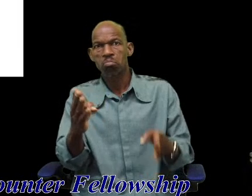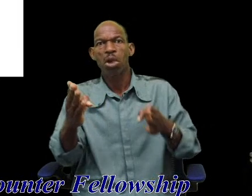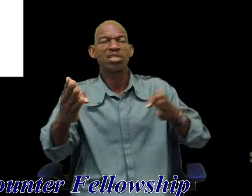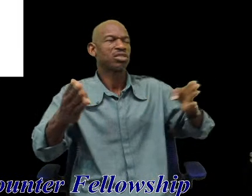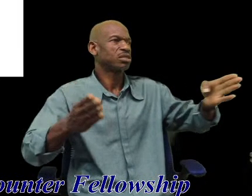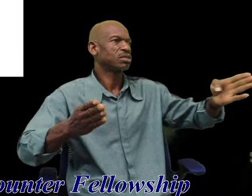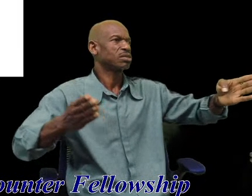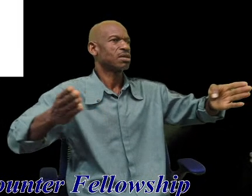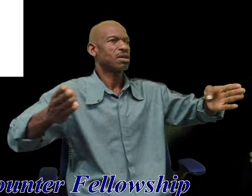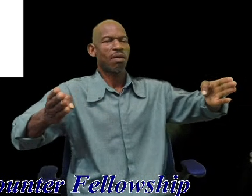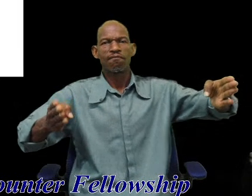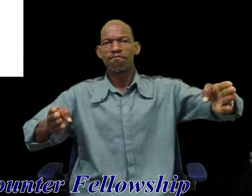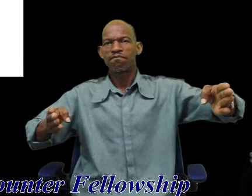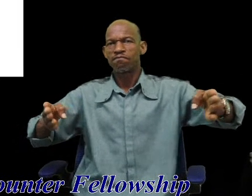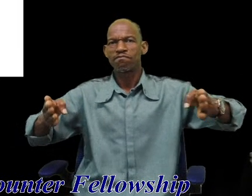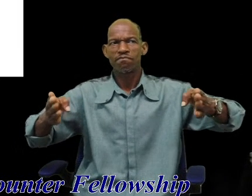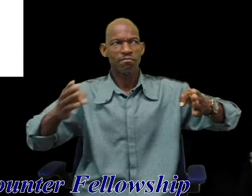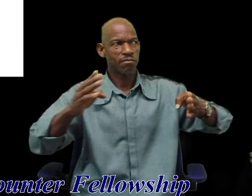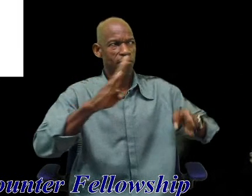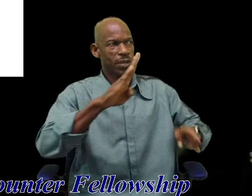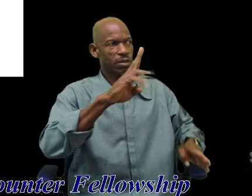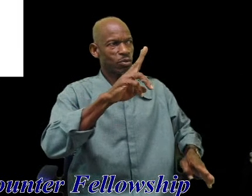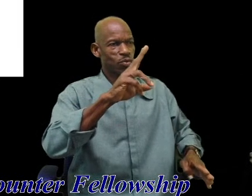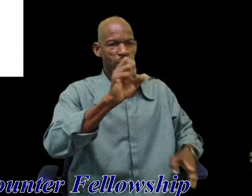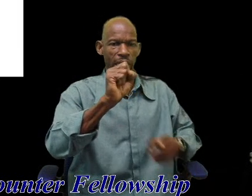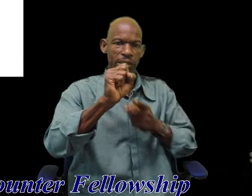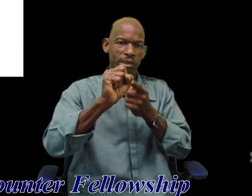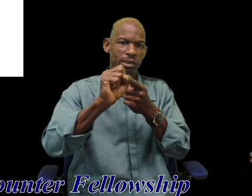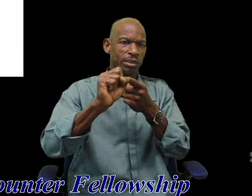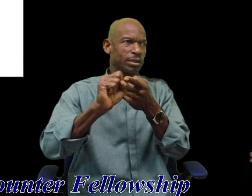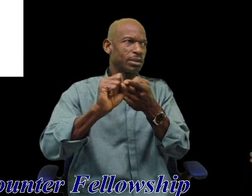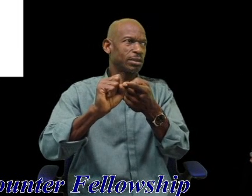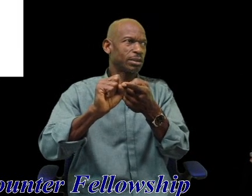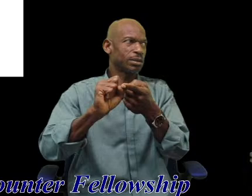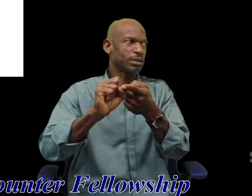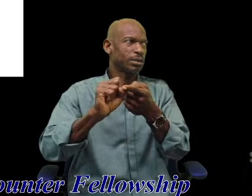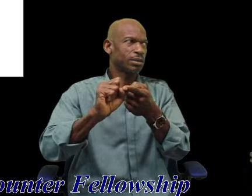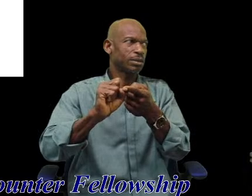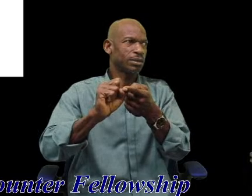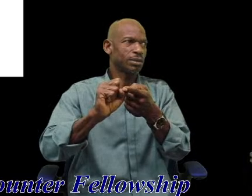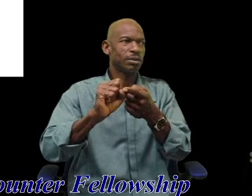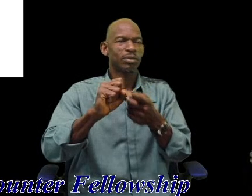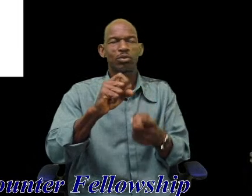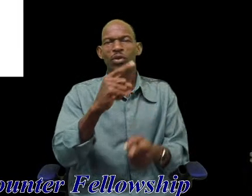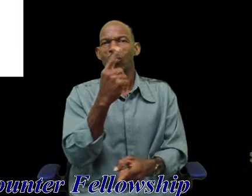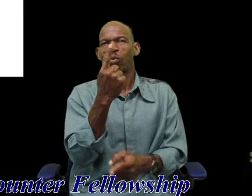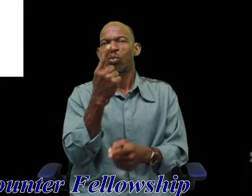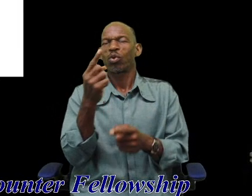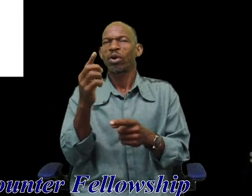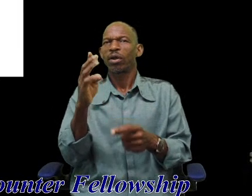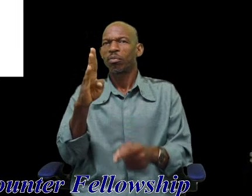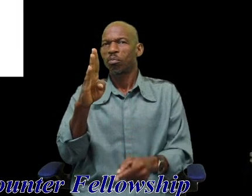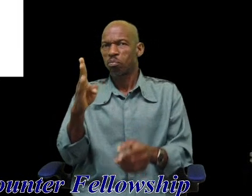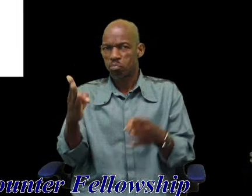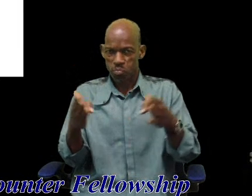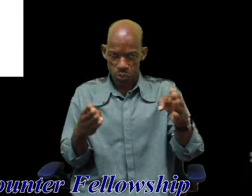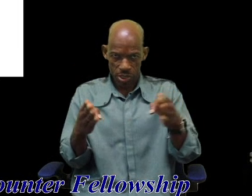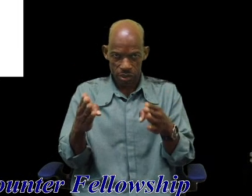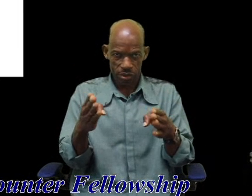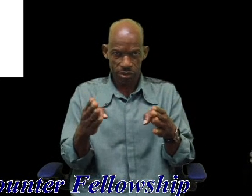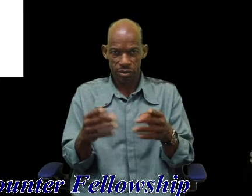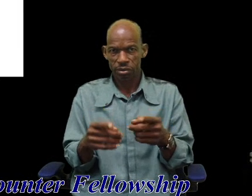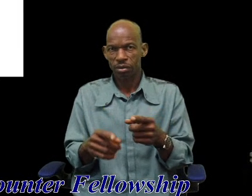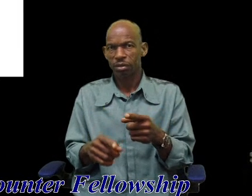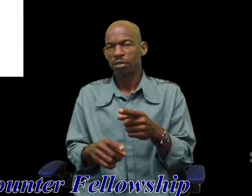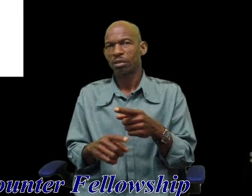ends with an S. So when on a bus, one bus is a singular, but we